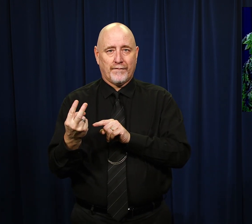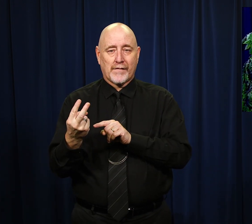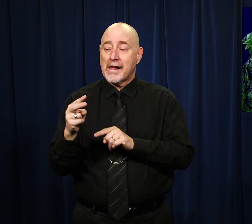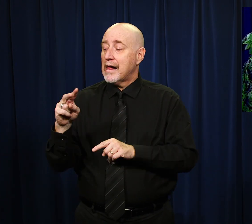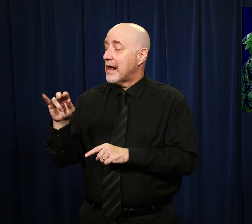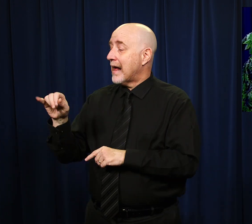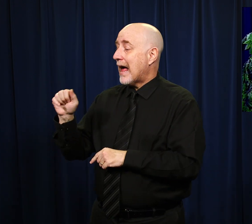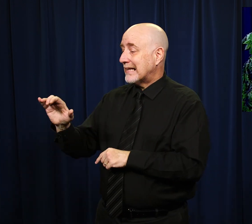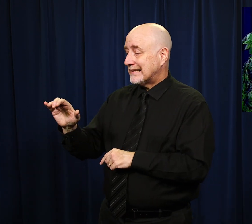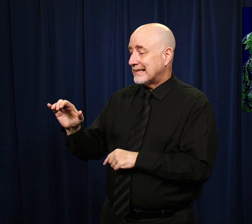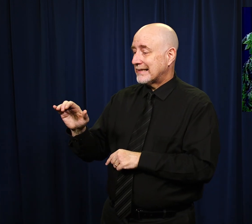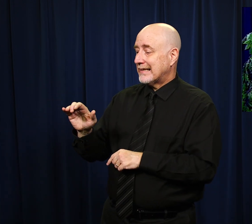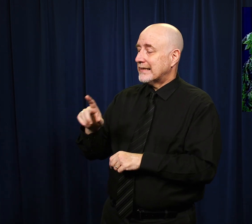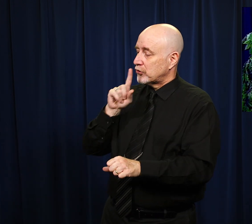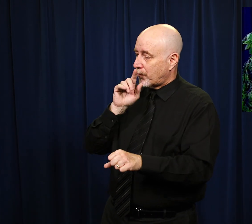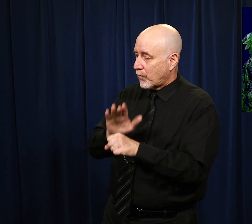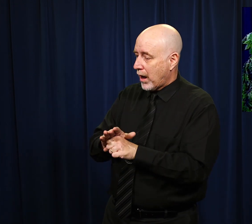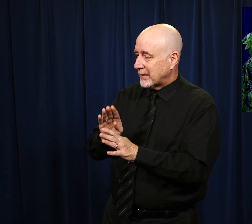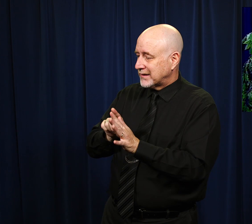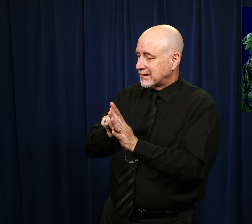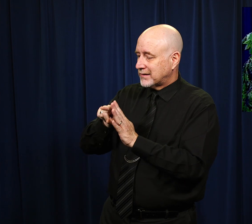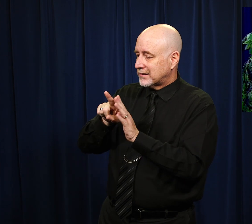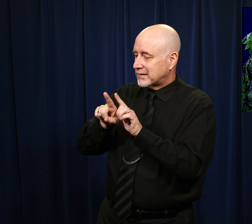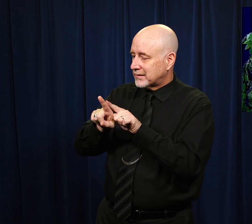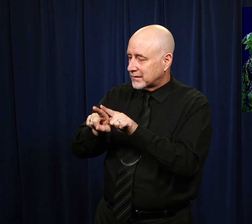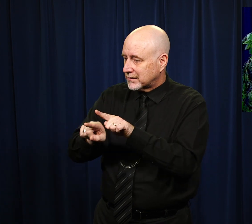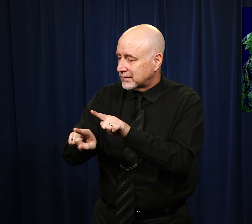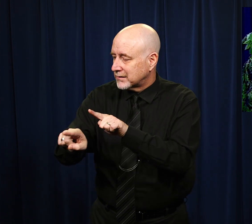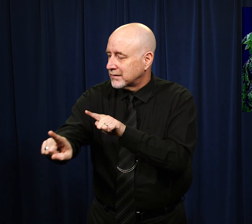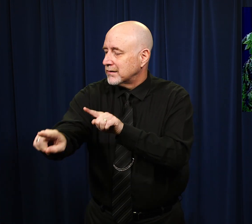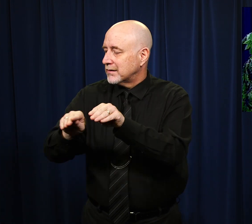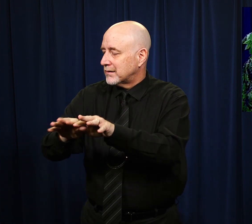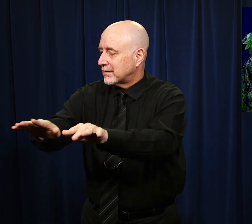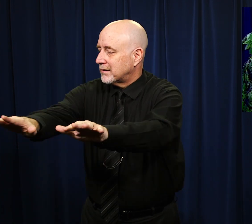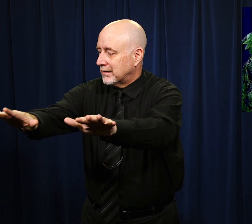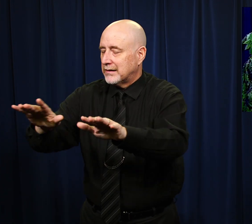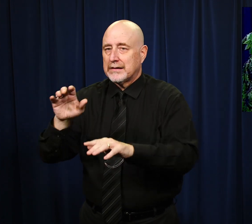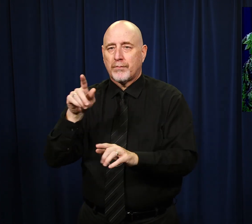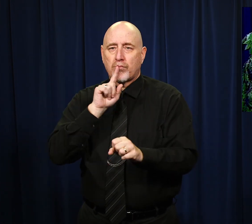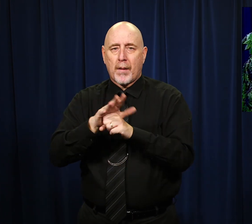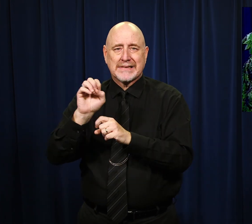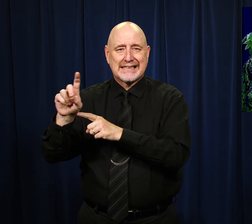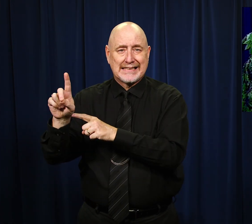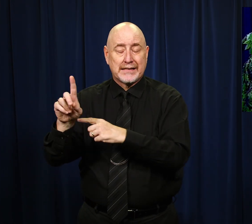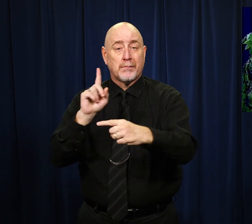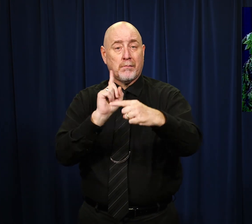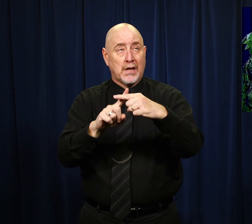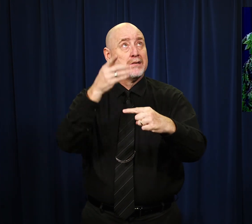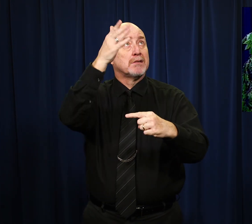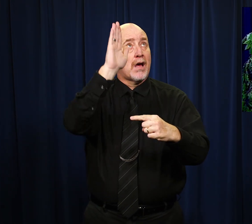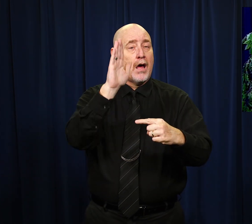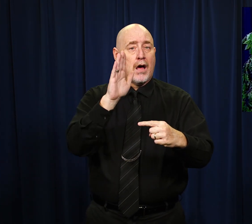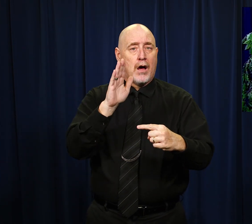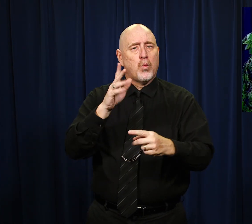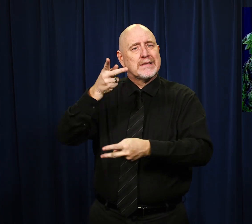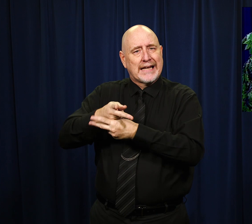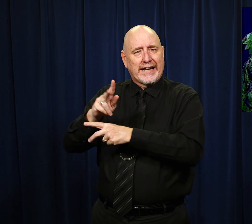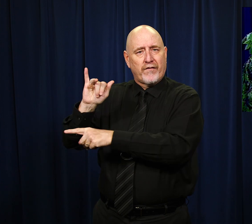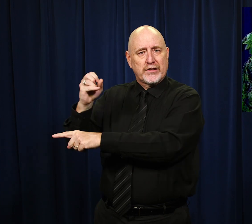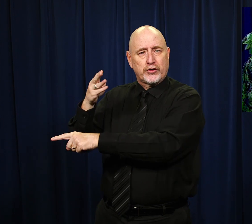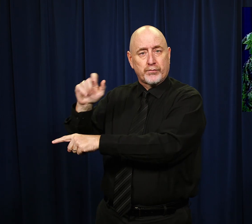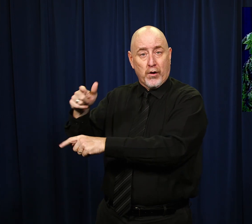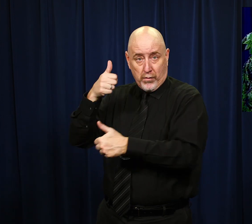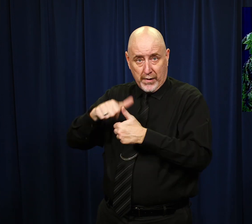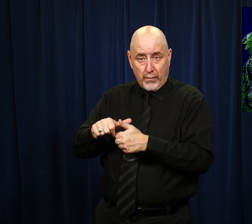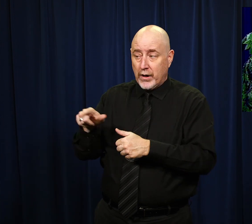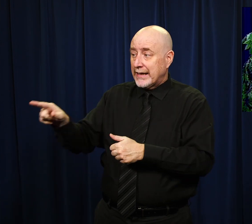Isaac is the promised seed. Plus the fact that God is going to look after Ishmael too. And remember,